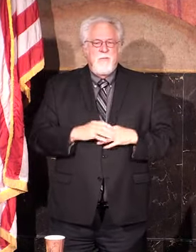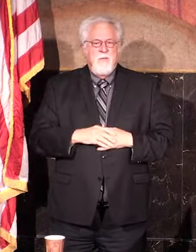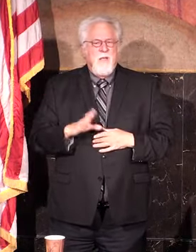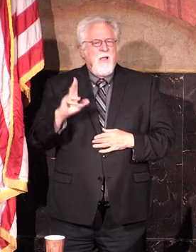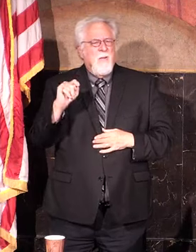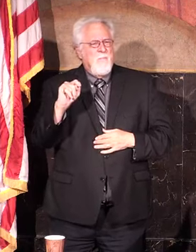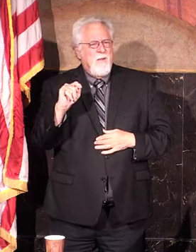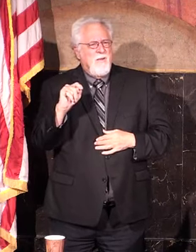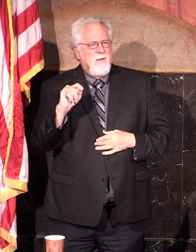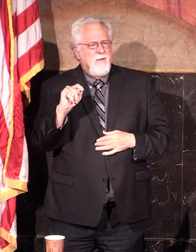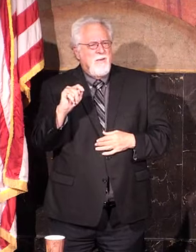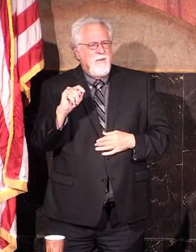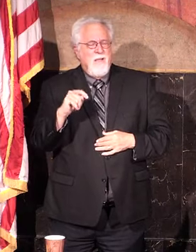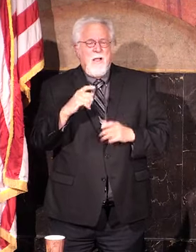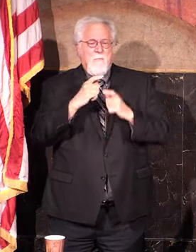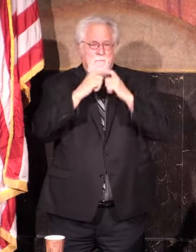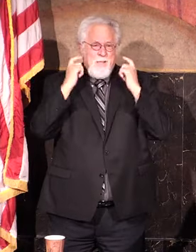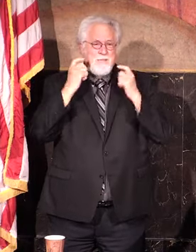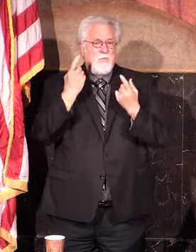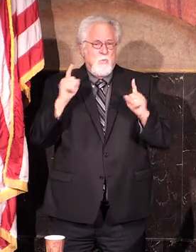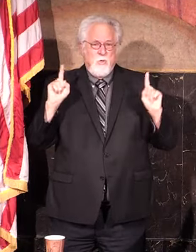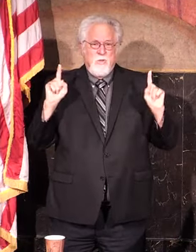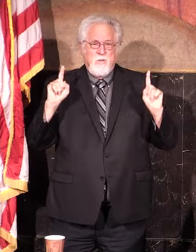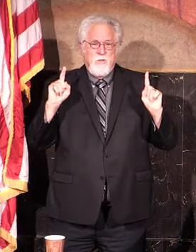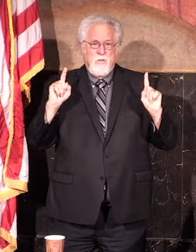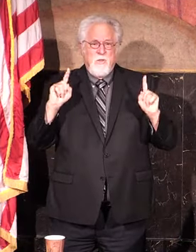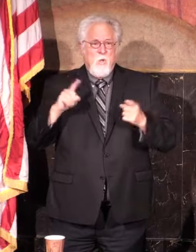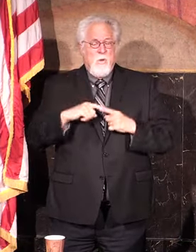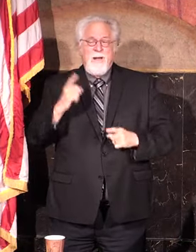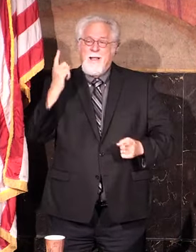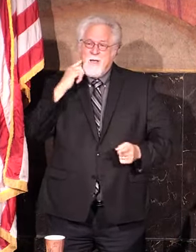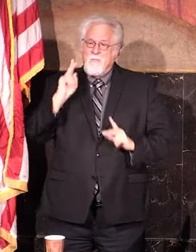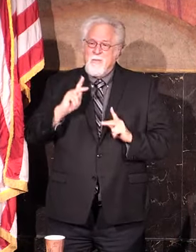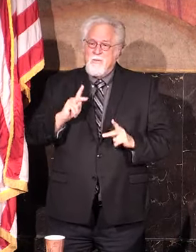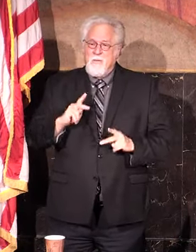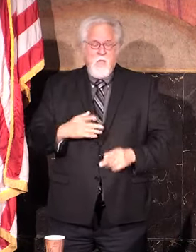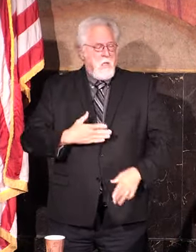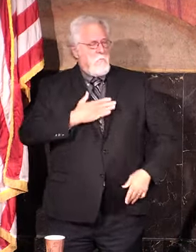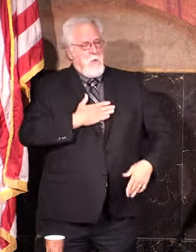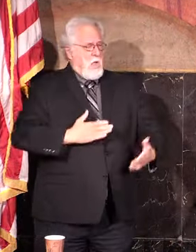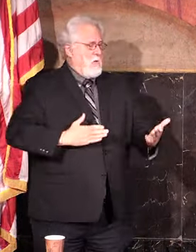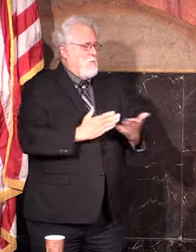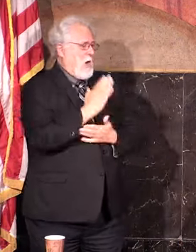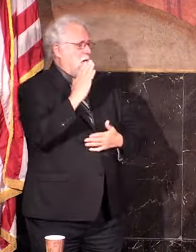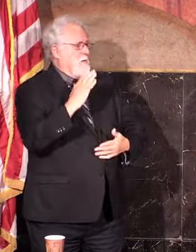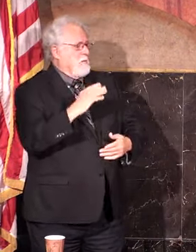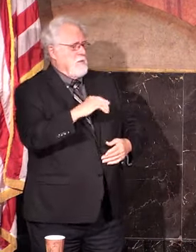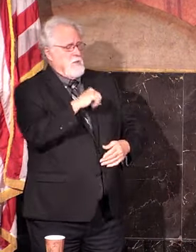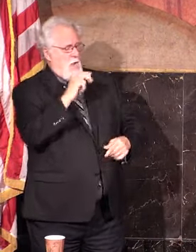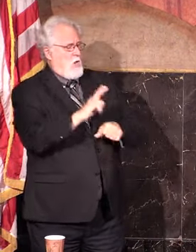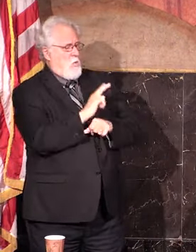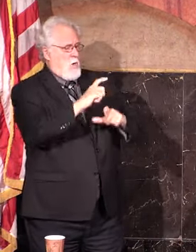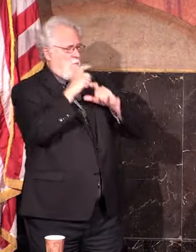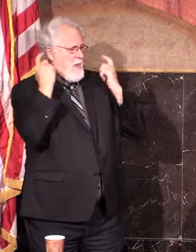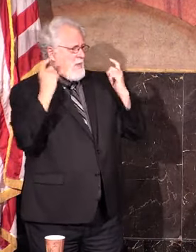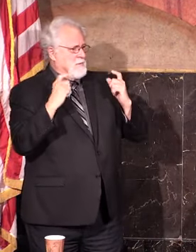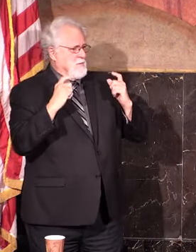What I do know that masks work. And so when I hear people say, it is my right not to wear a